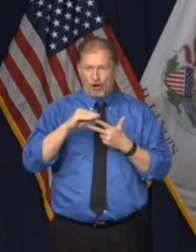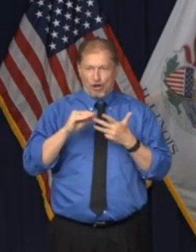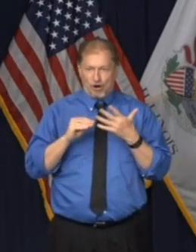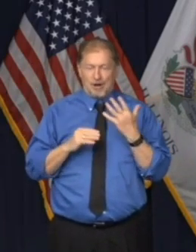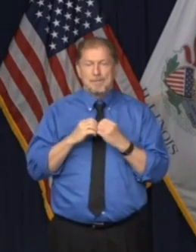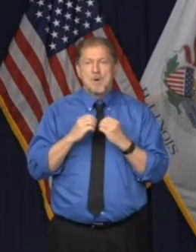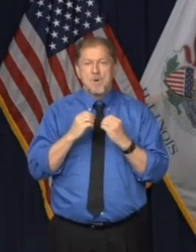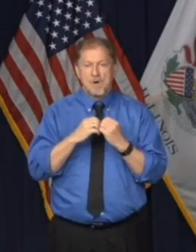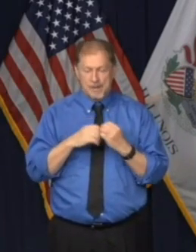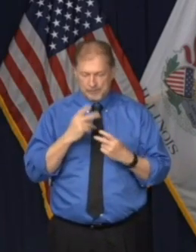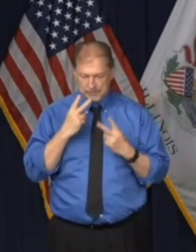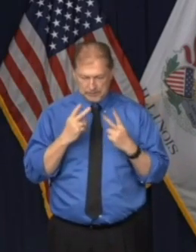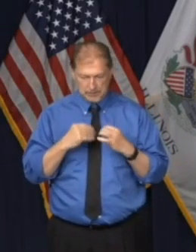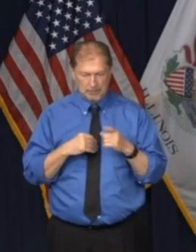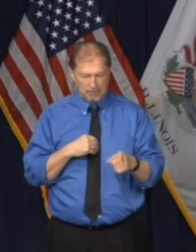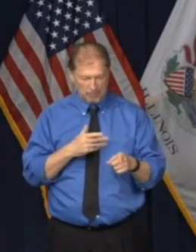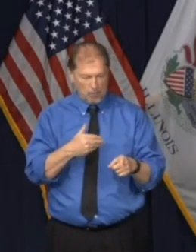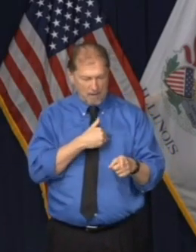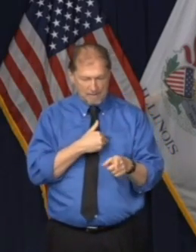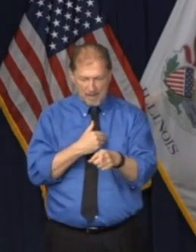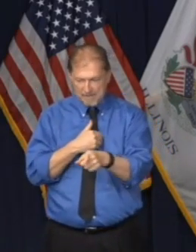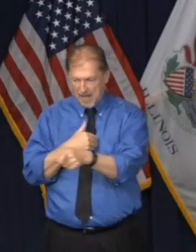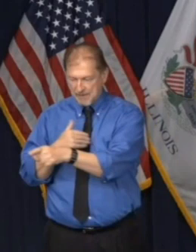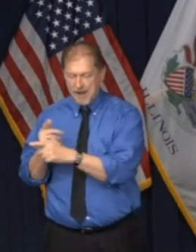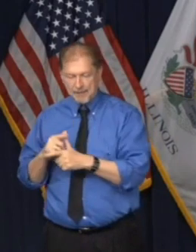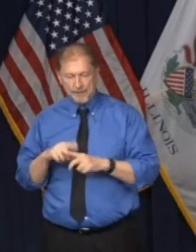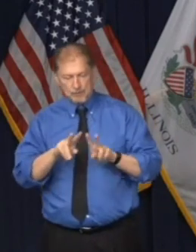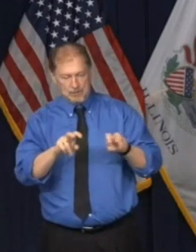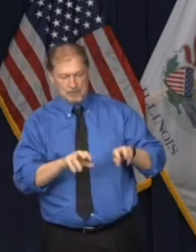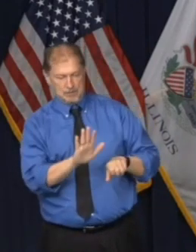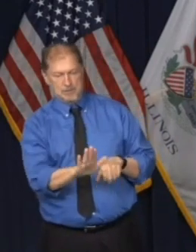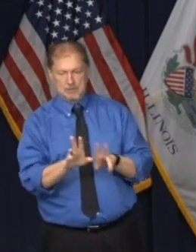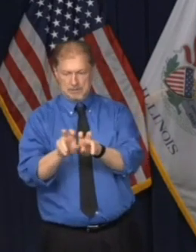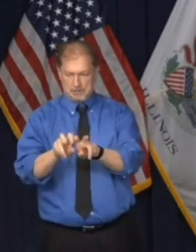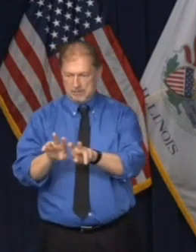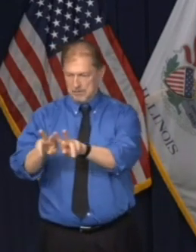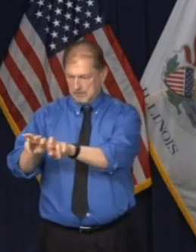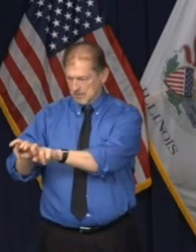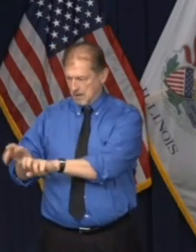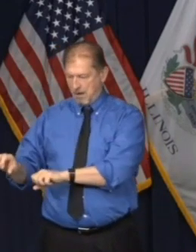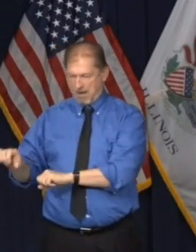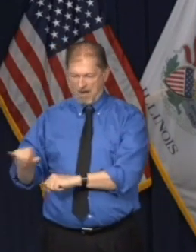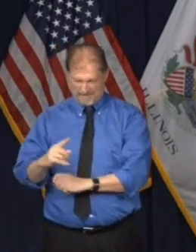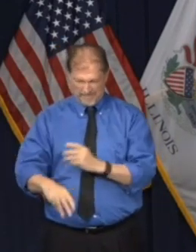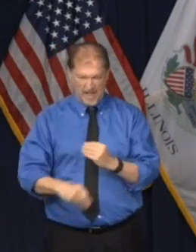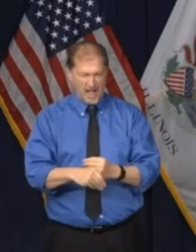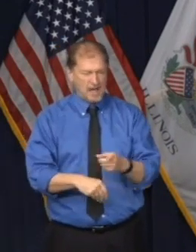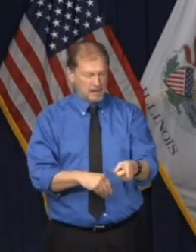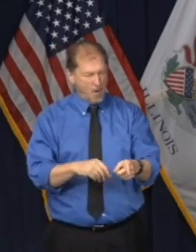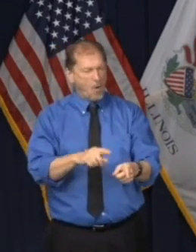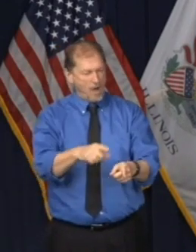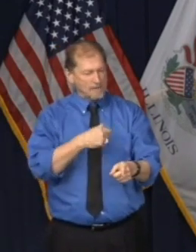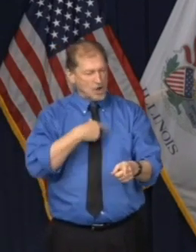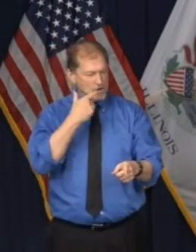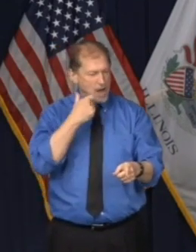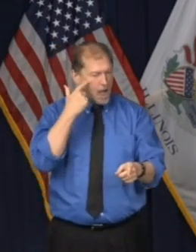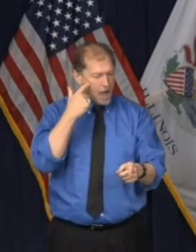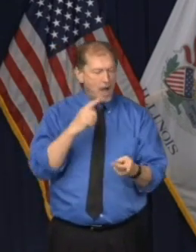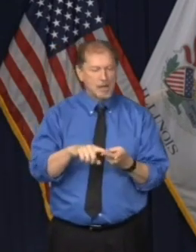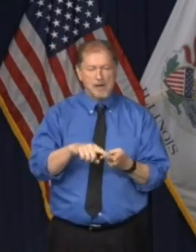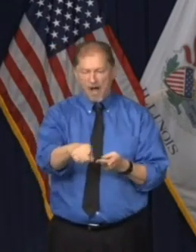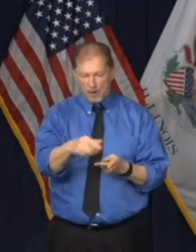come positive and we see their symptomatology, we develop new symptoms that we see, have become